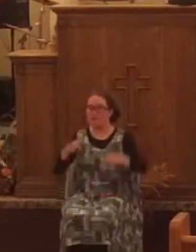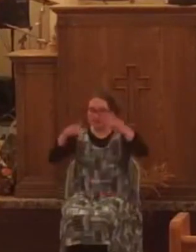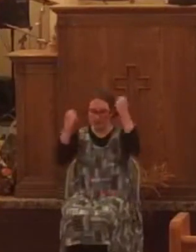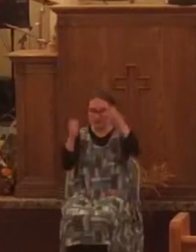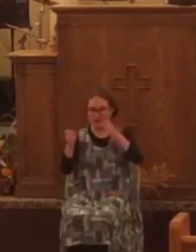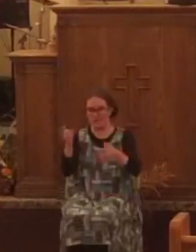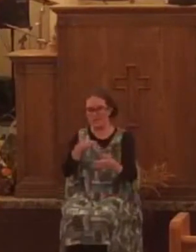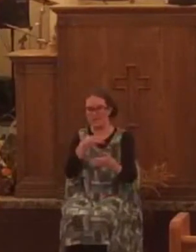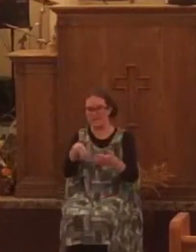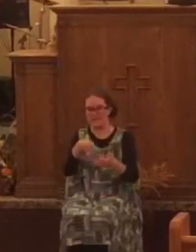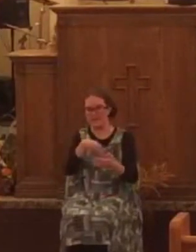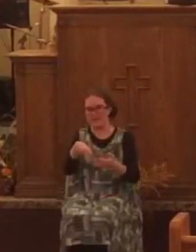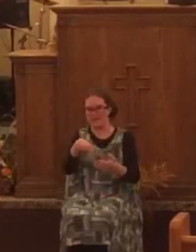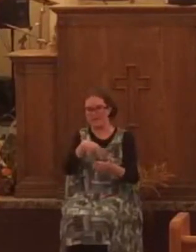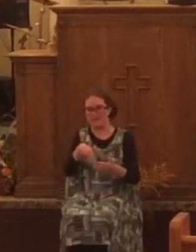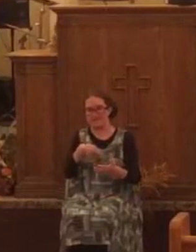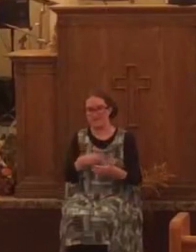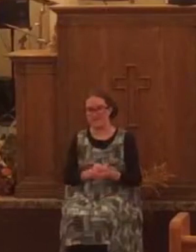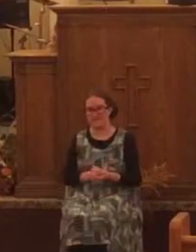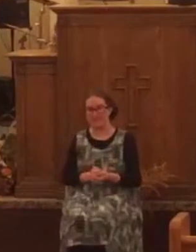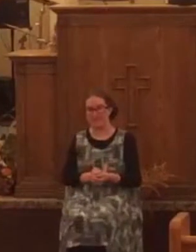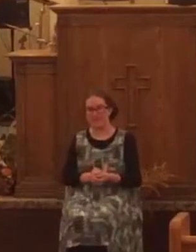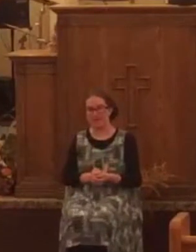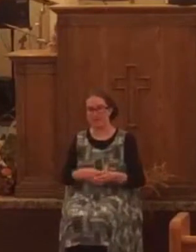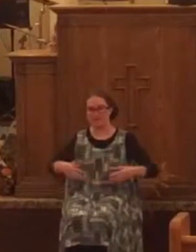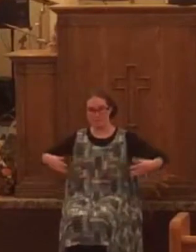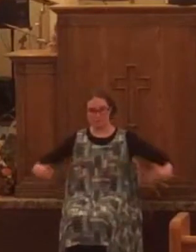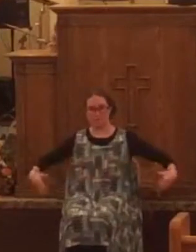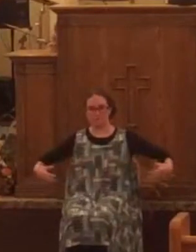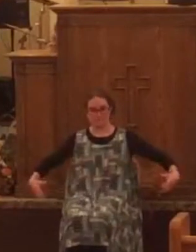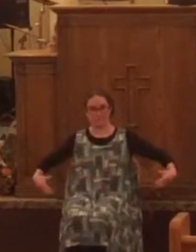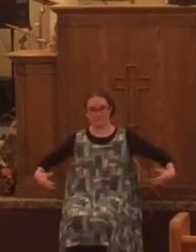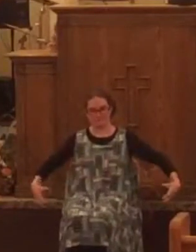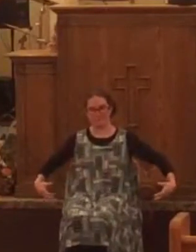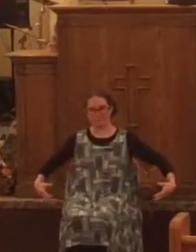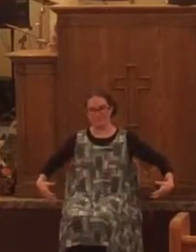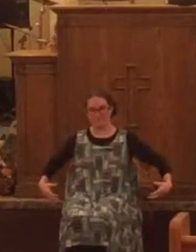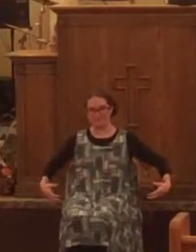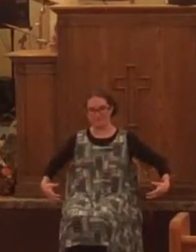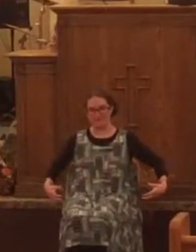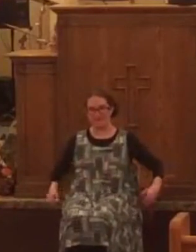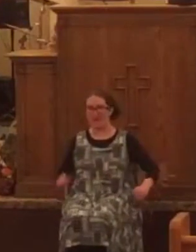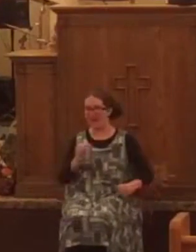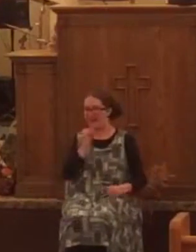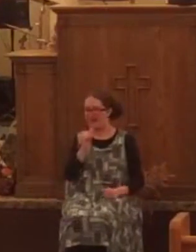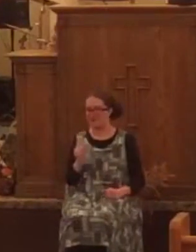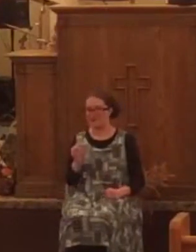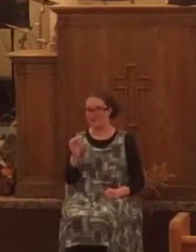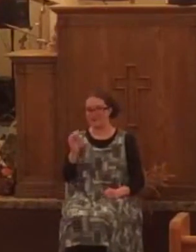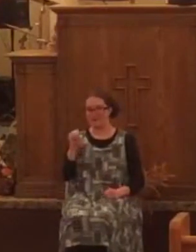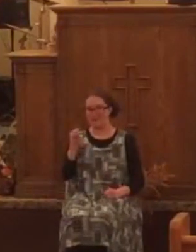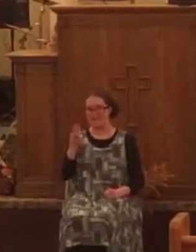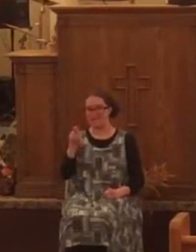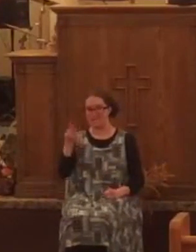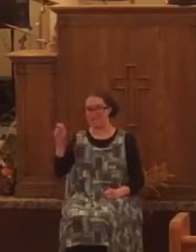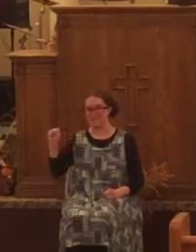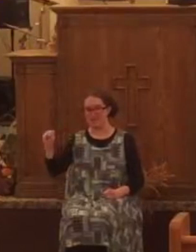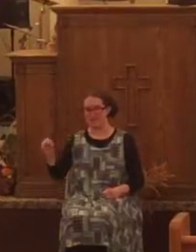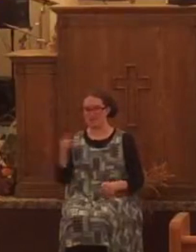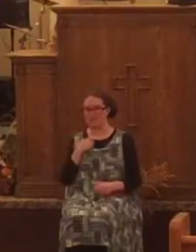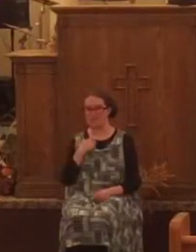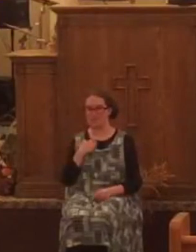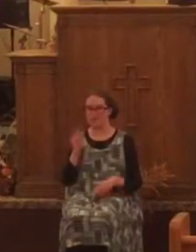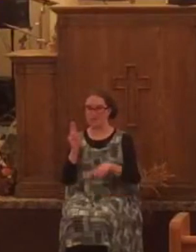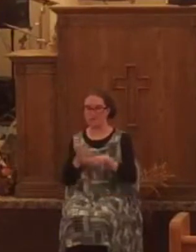dance. Amen. I was too chubby. Amen. I wasn't going to embarrass myself. So I